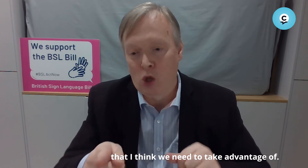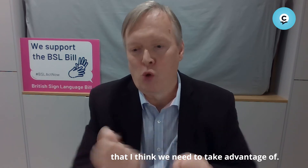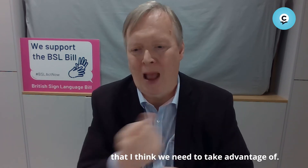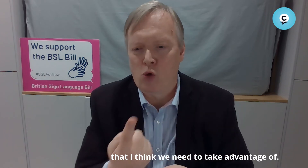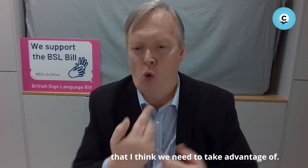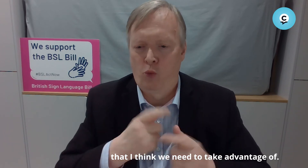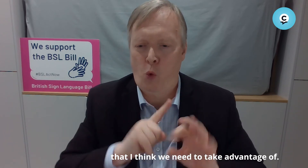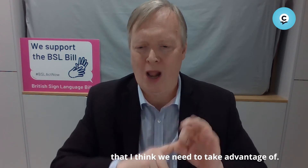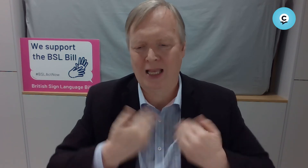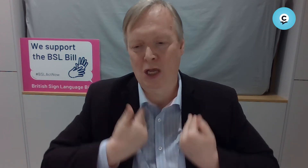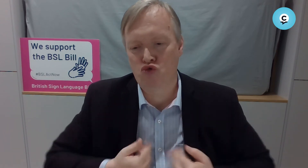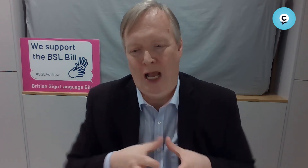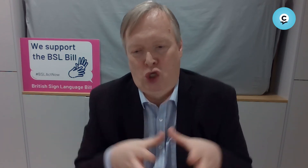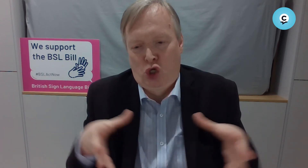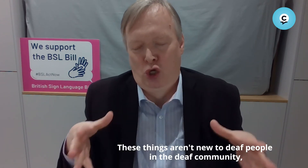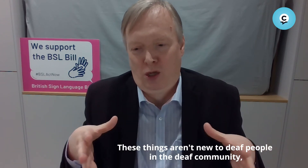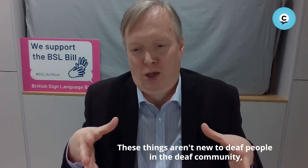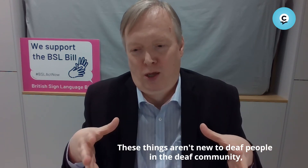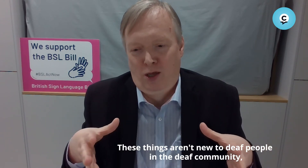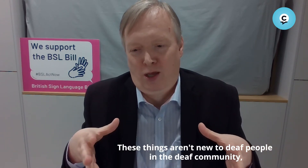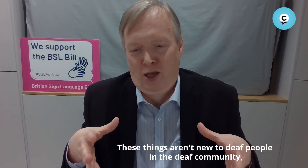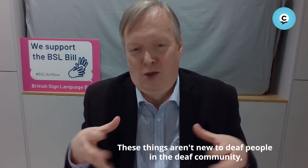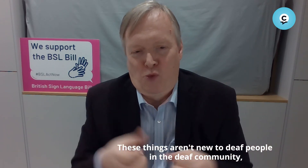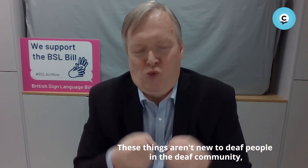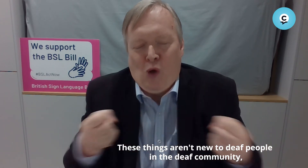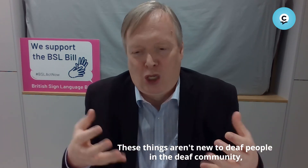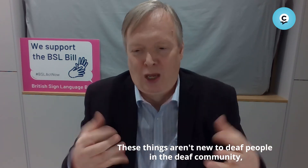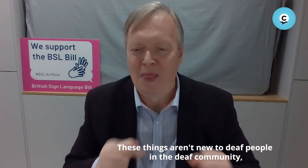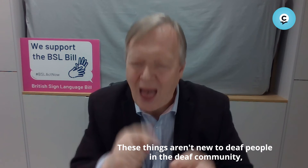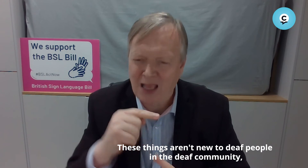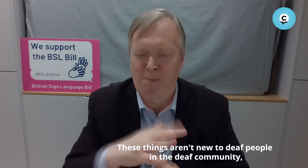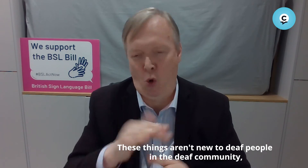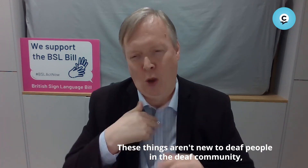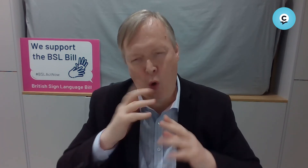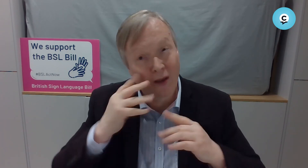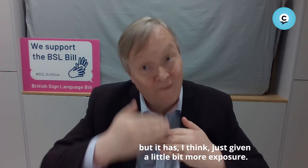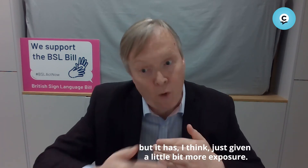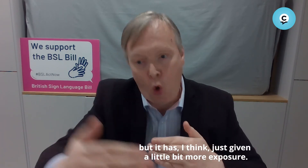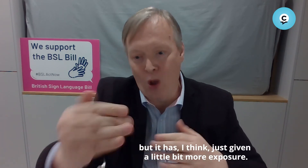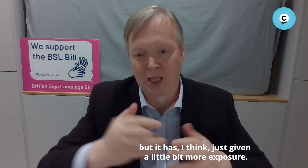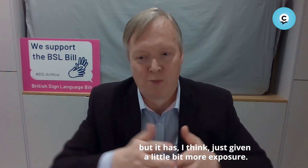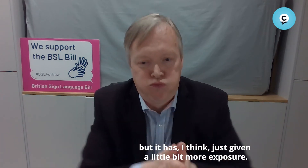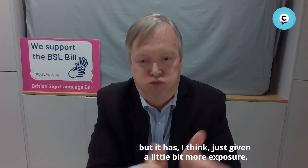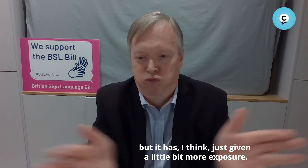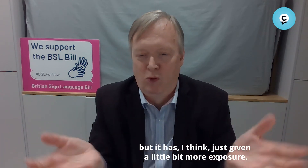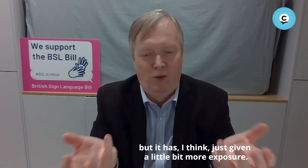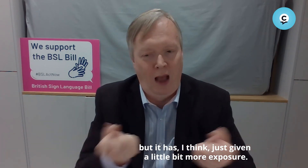take advantage of. These things aren't new to deaf people in the deaf community, but it has, I think, just given